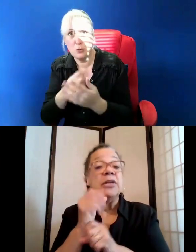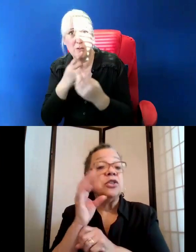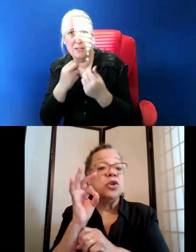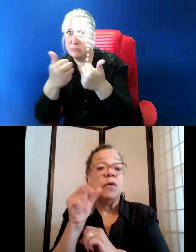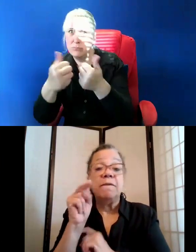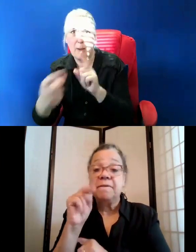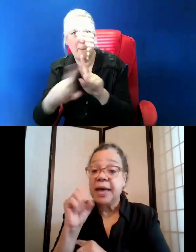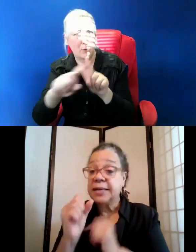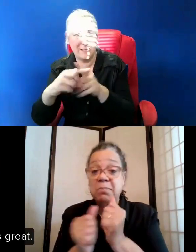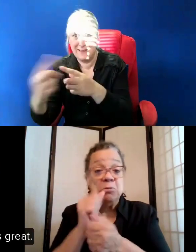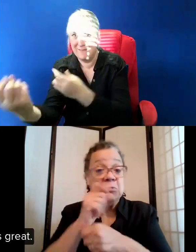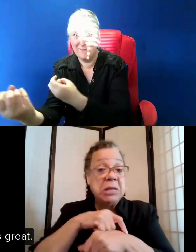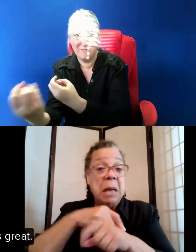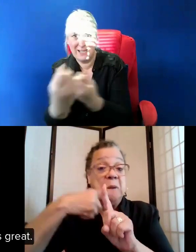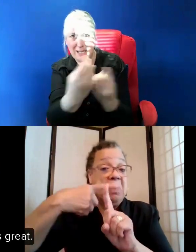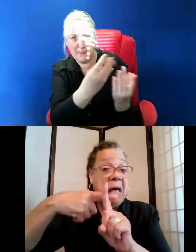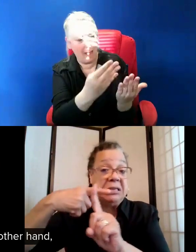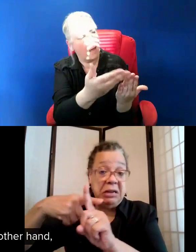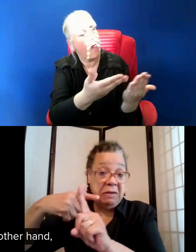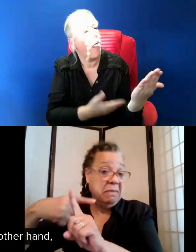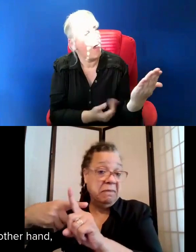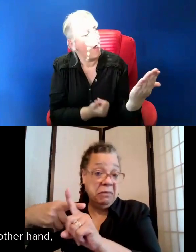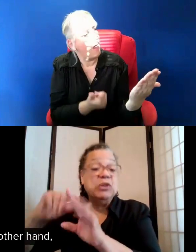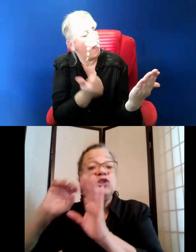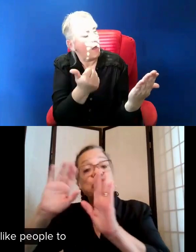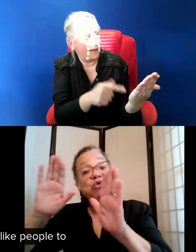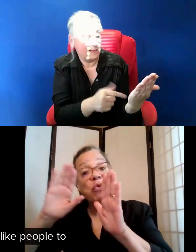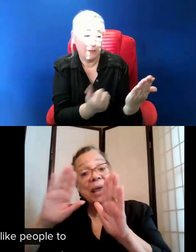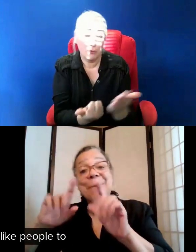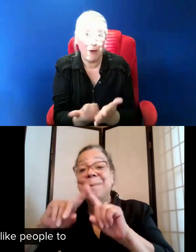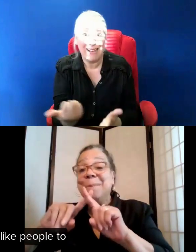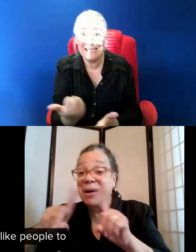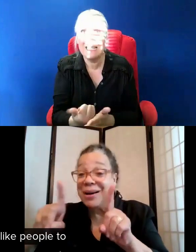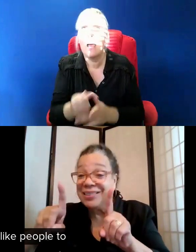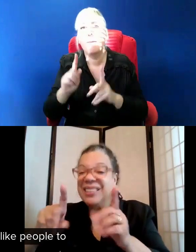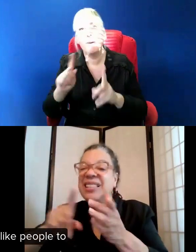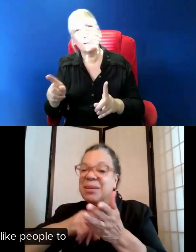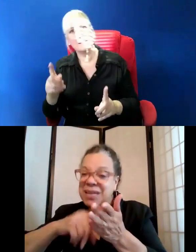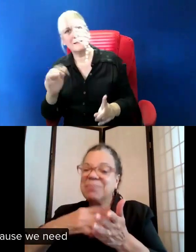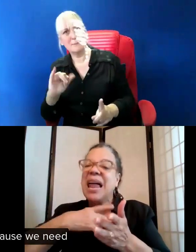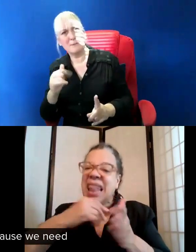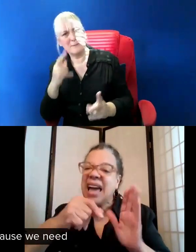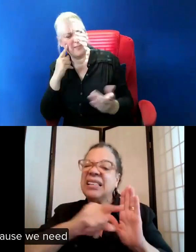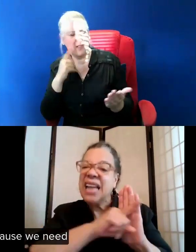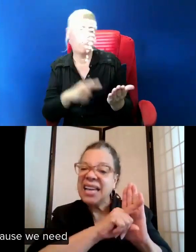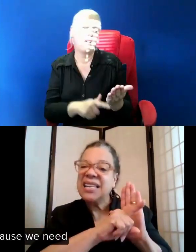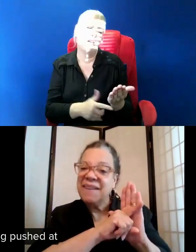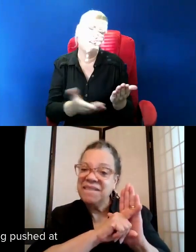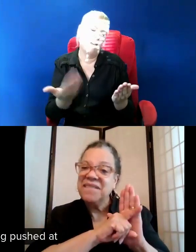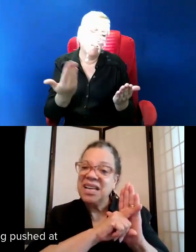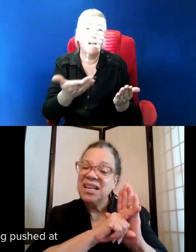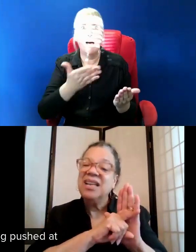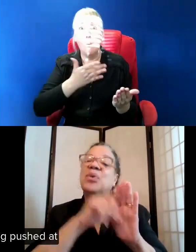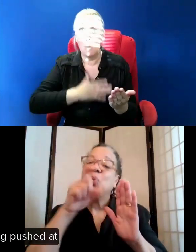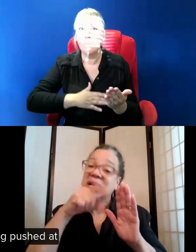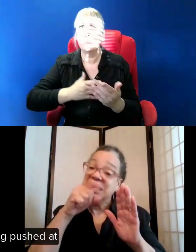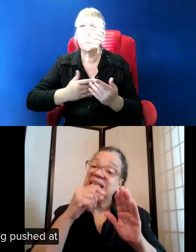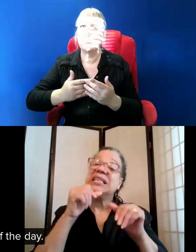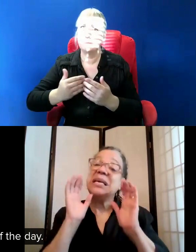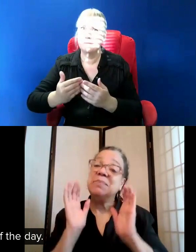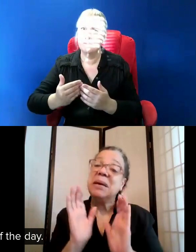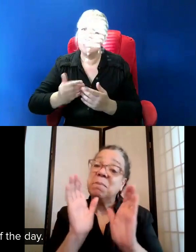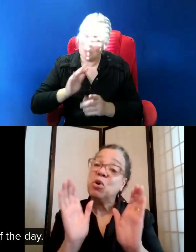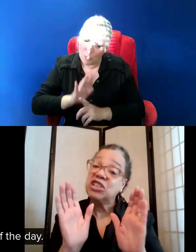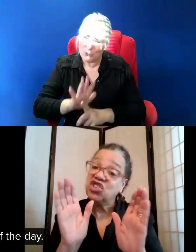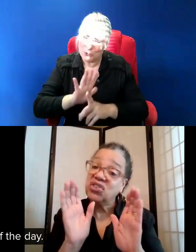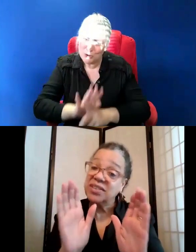positive, which is great. But on the other hand, sometimes I'd like people to sort of put, because we need to keep being pushed, at